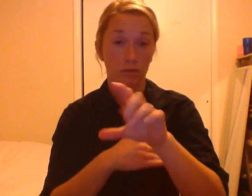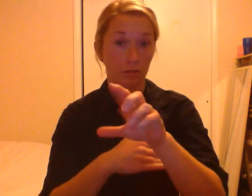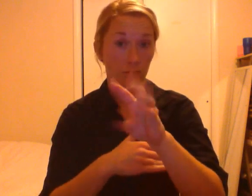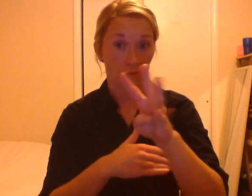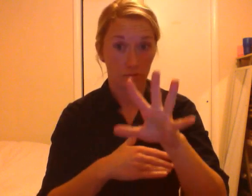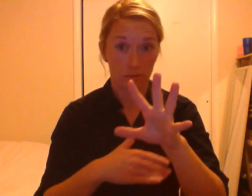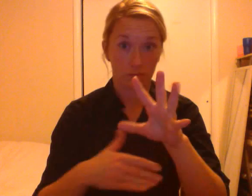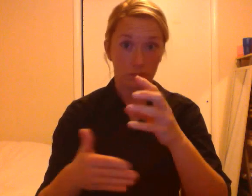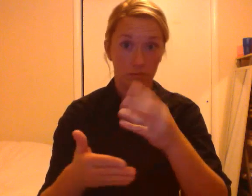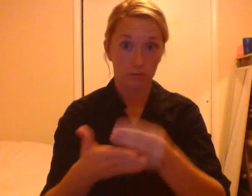questions?